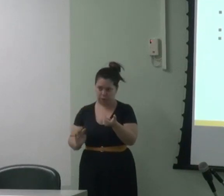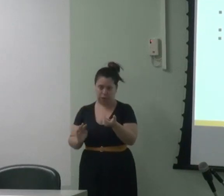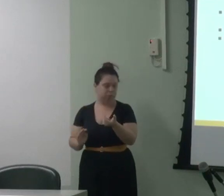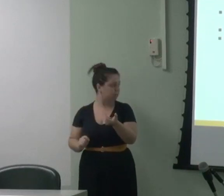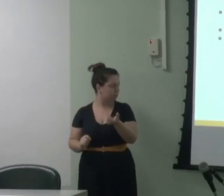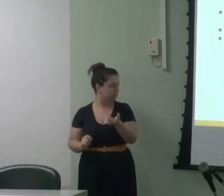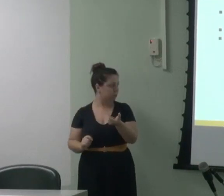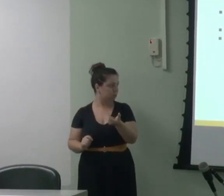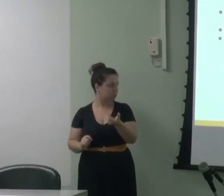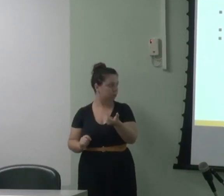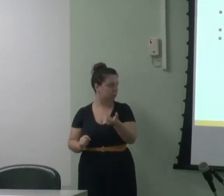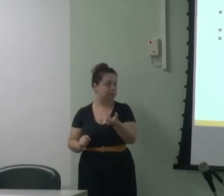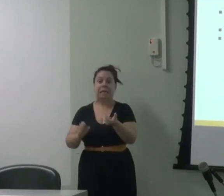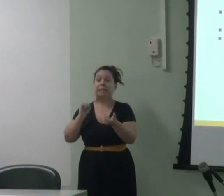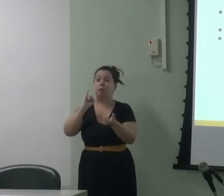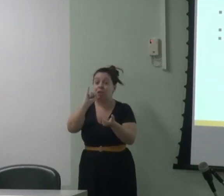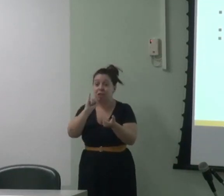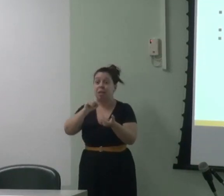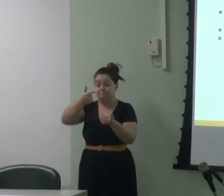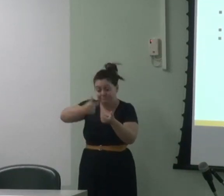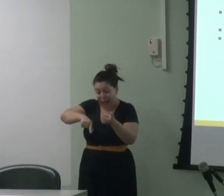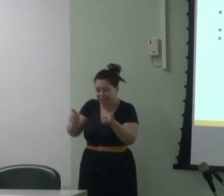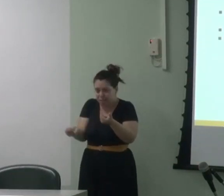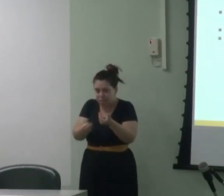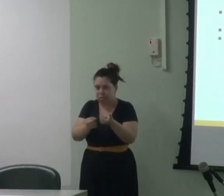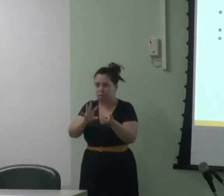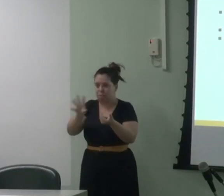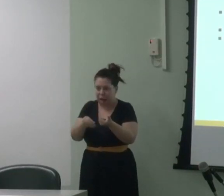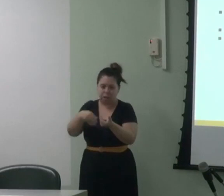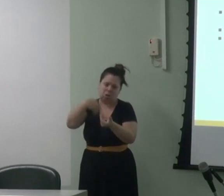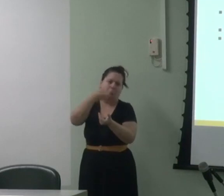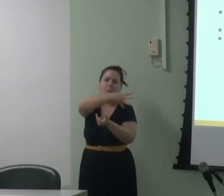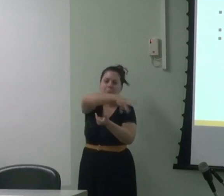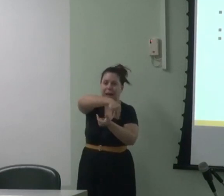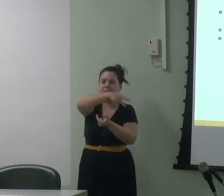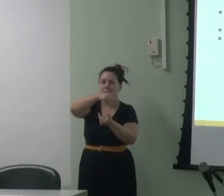contains one morpheme more. So we have angel,